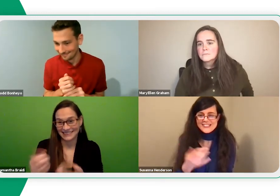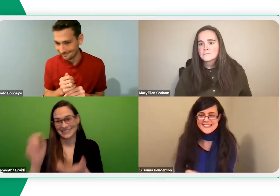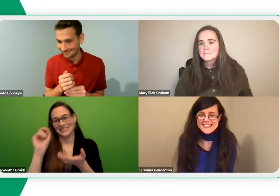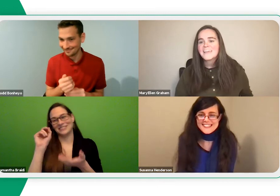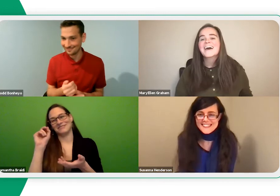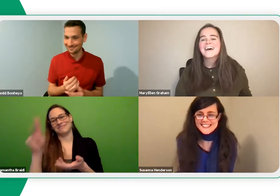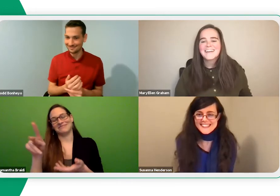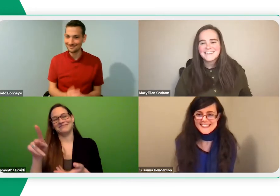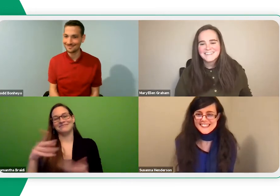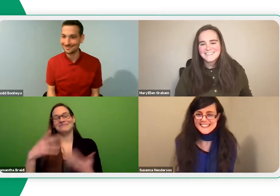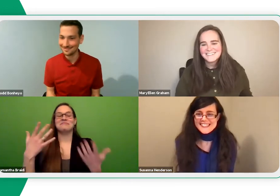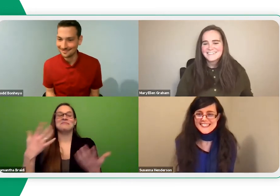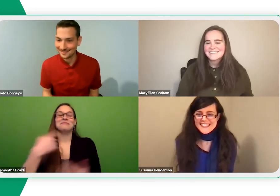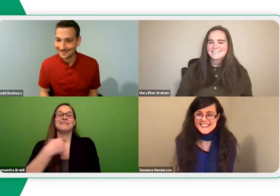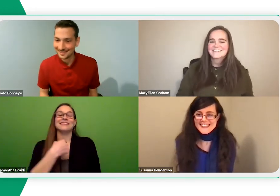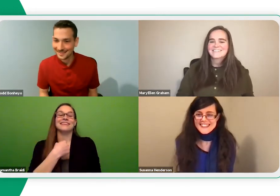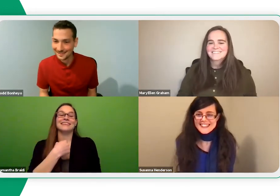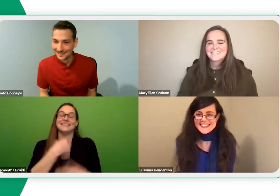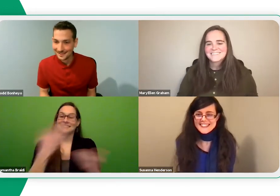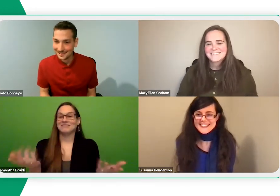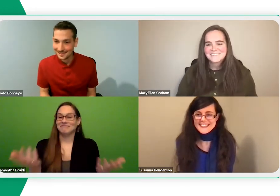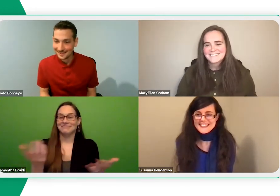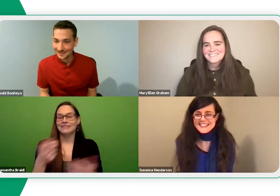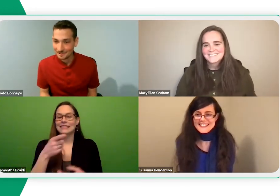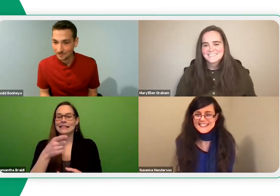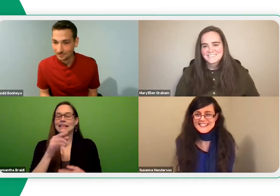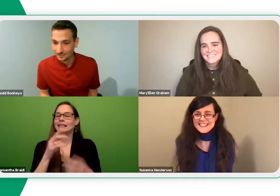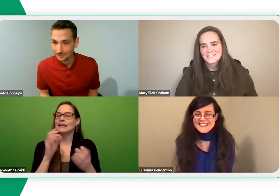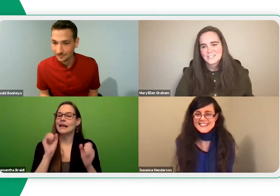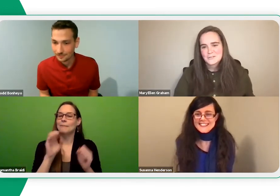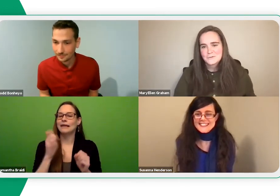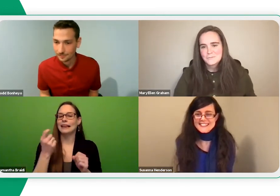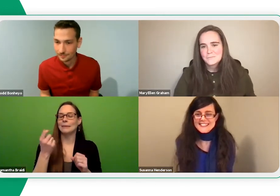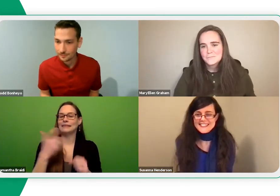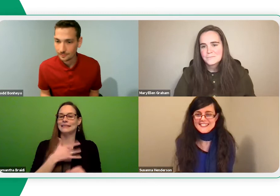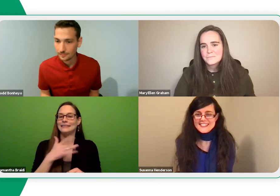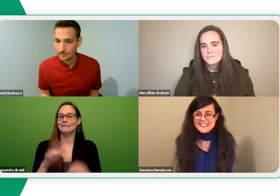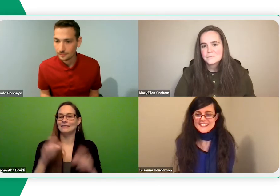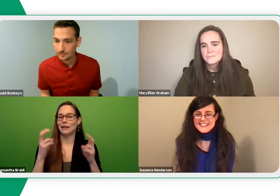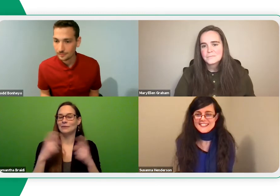Susan, did you want to speak to this or should I go ahead? Sam, you go ahead. This is Susanna. You go ahead, Sam.